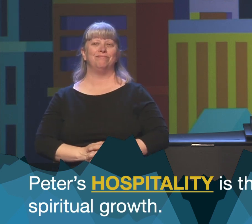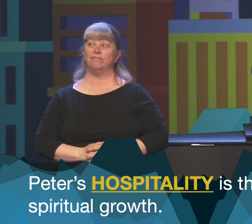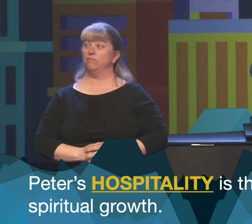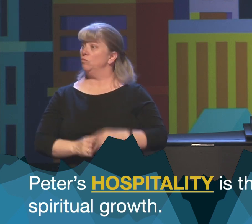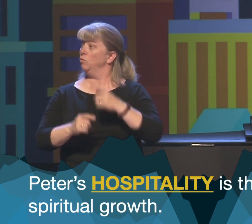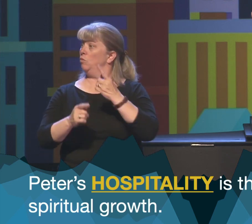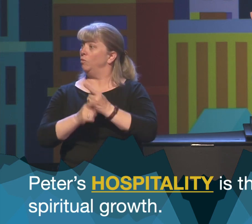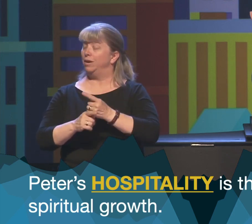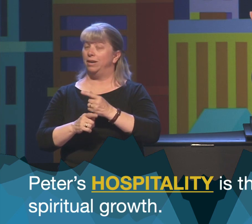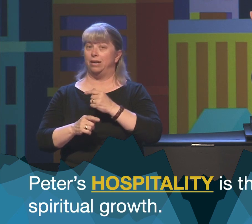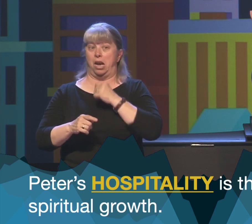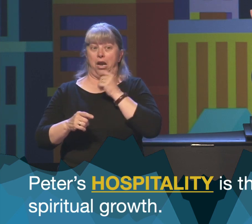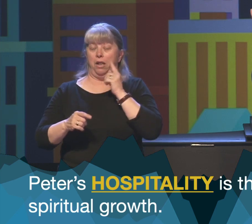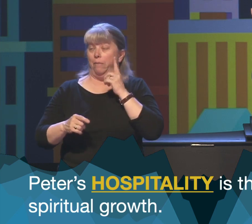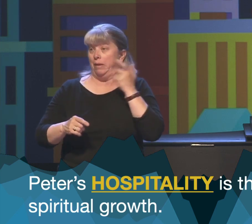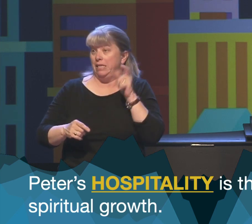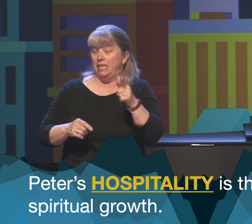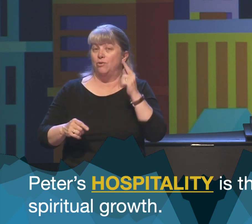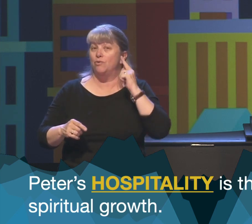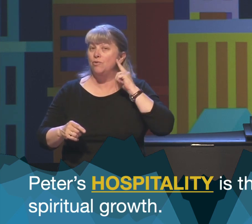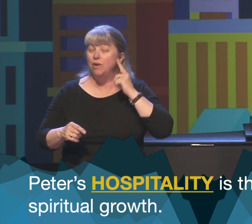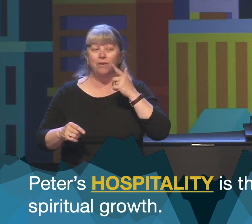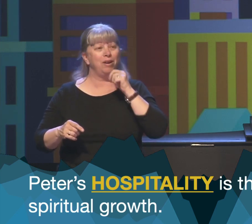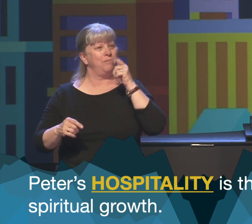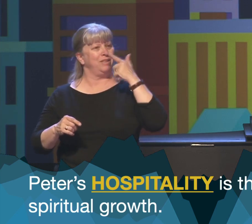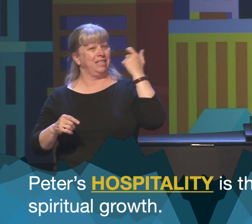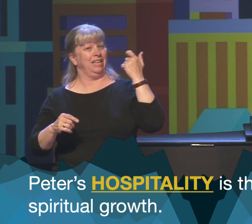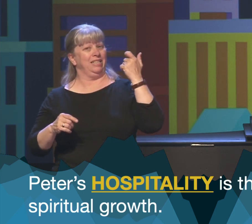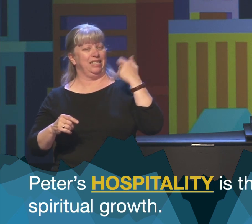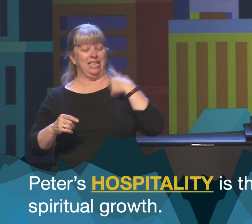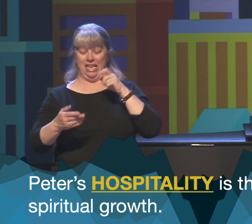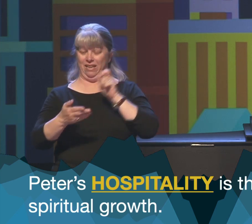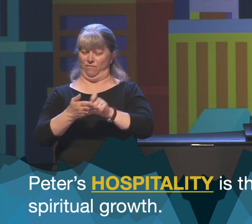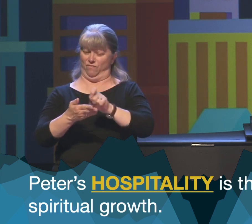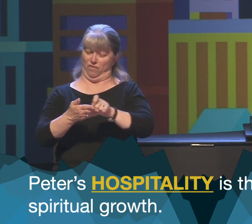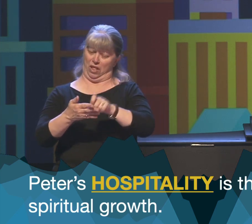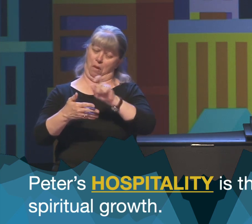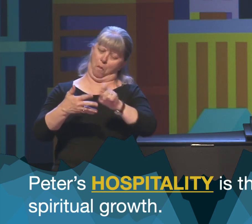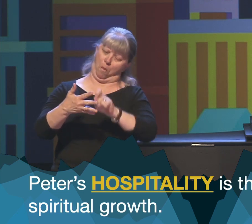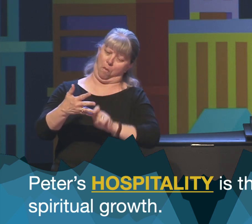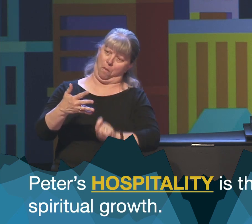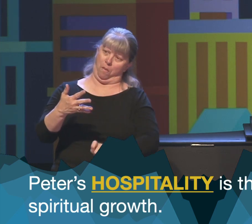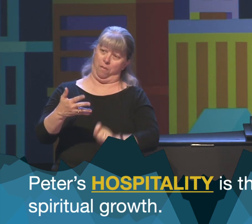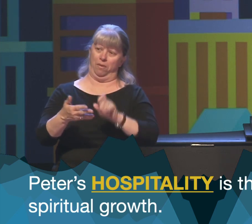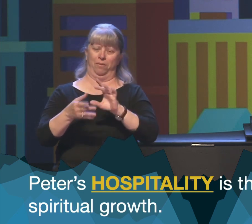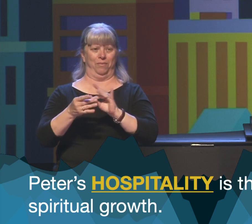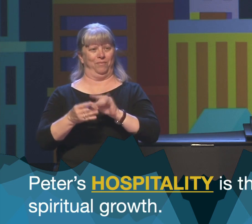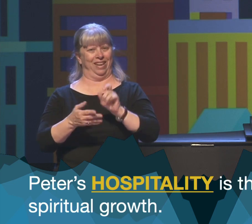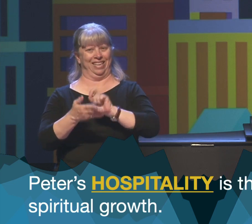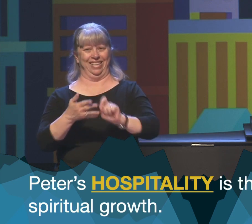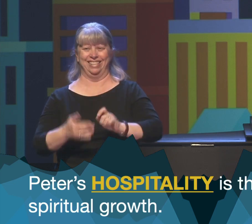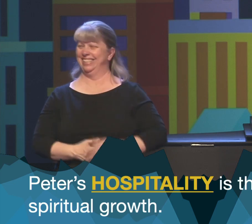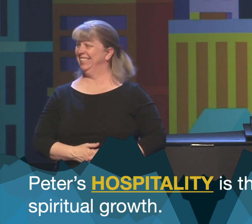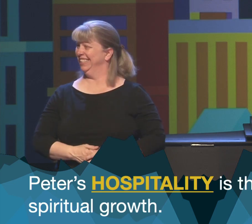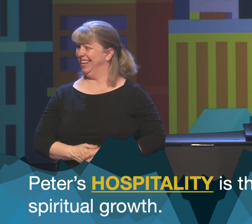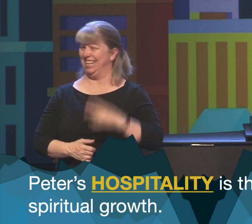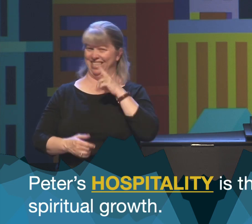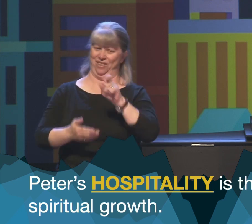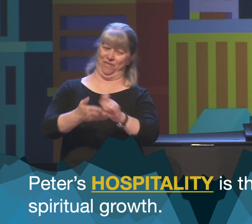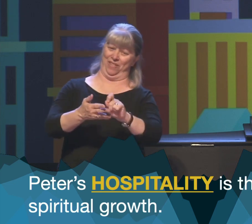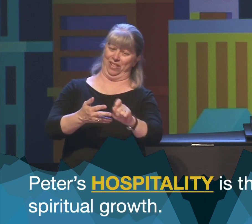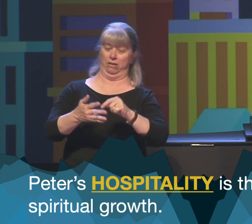Right? It wasn't because he heard it. It wasn't because he filled in the blank during the message. Ha ha, you're filling in a blank.